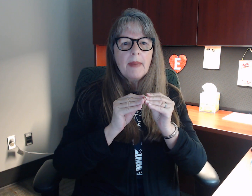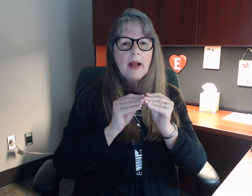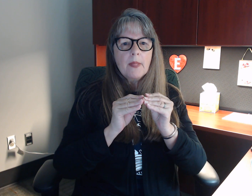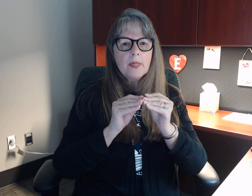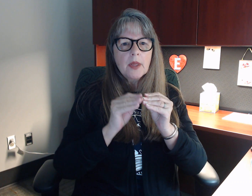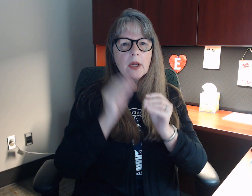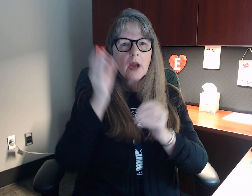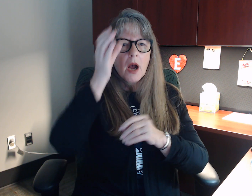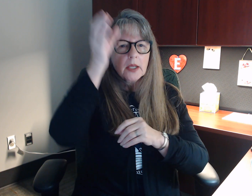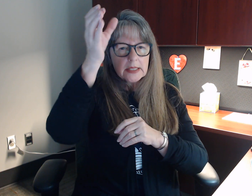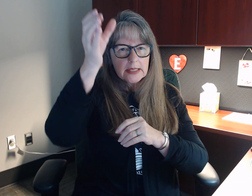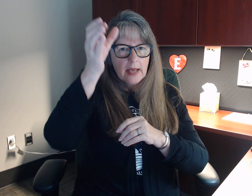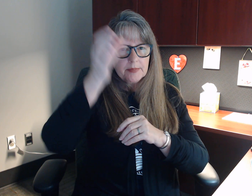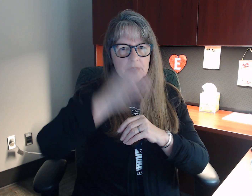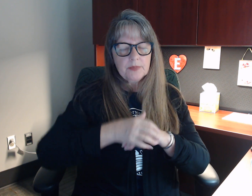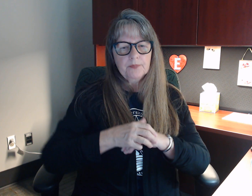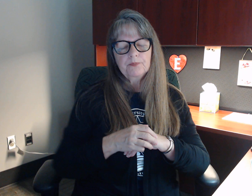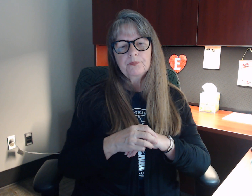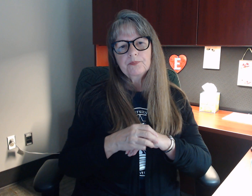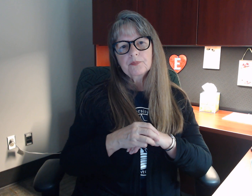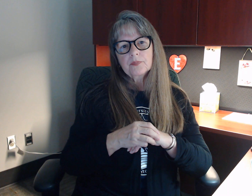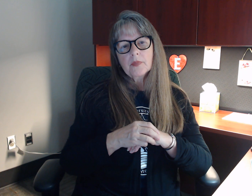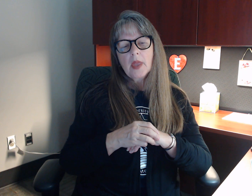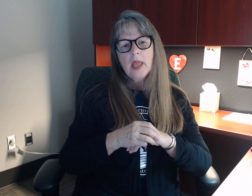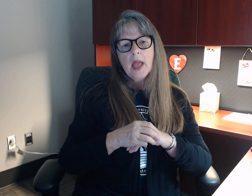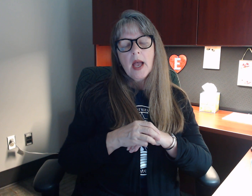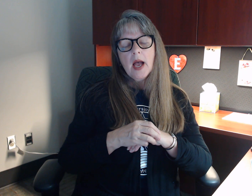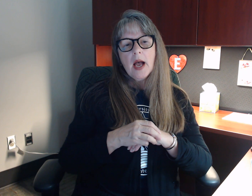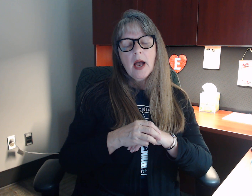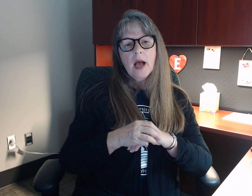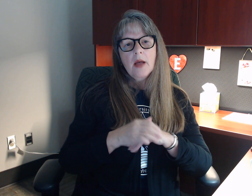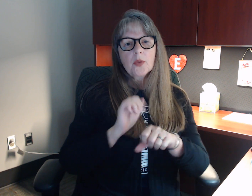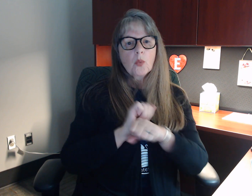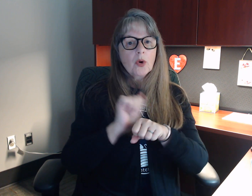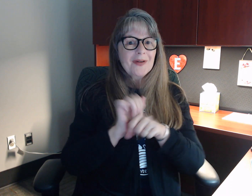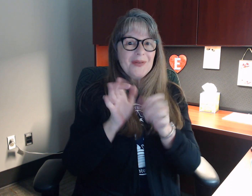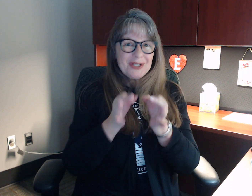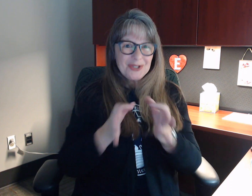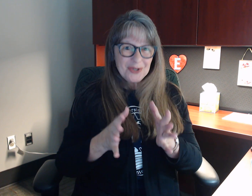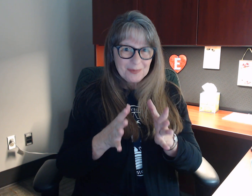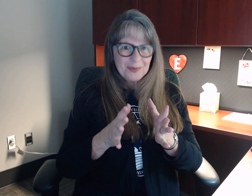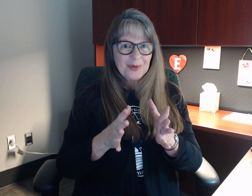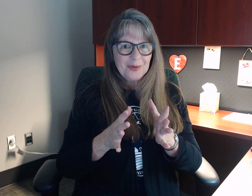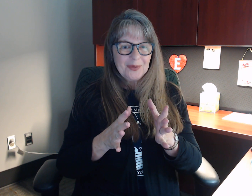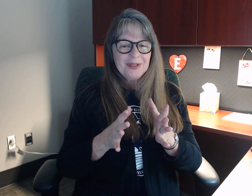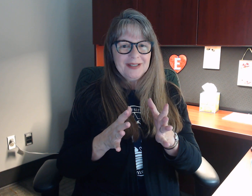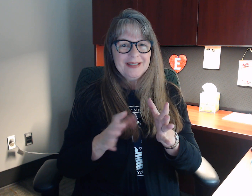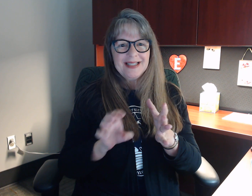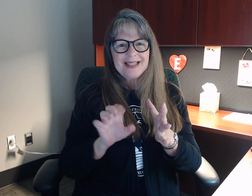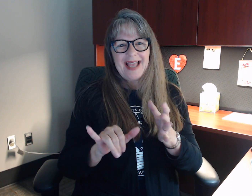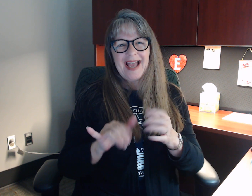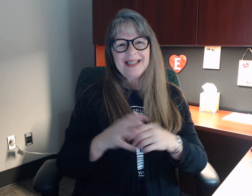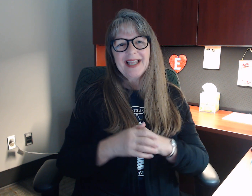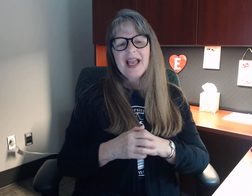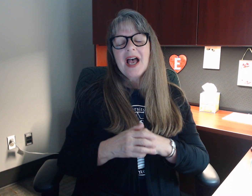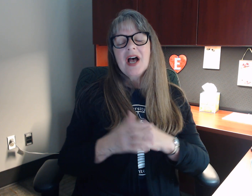the concepts. And the work of an interpreter does that.